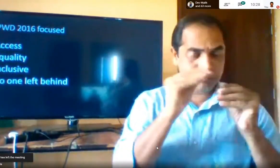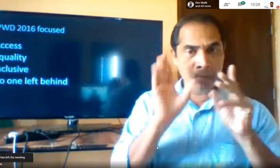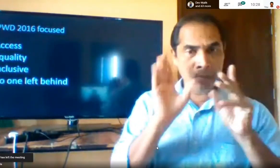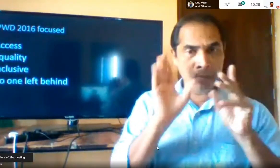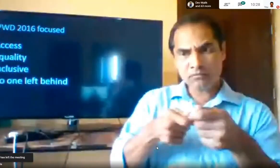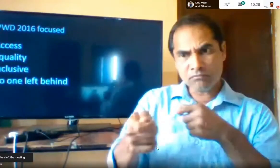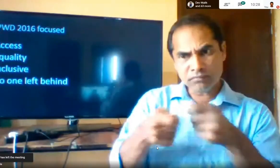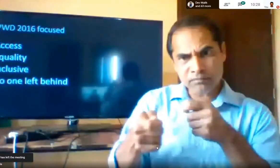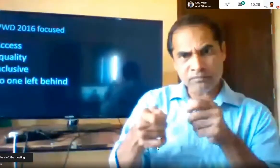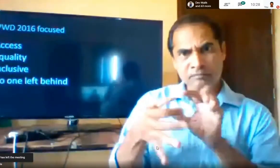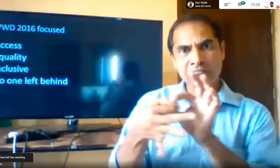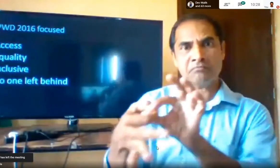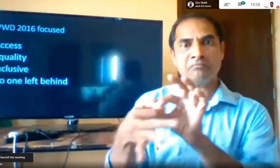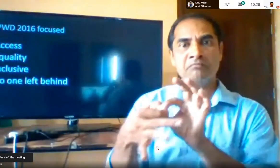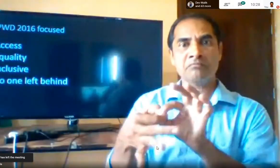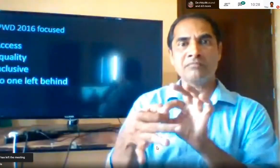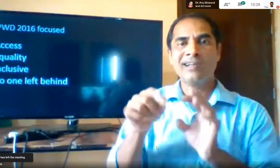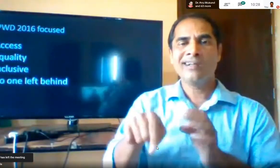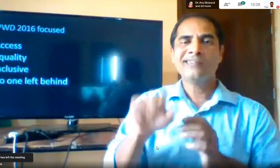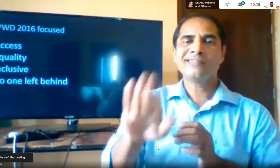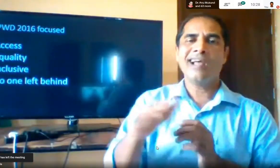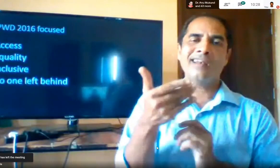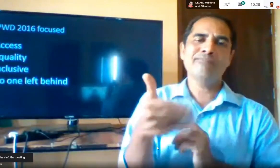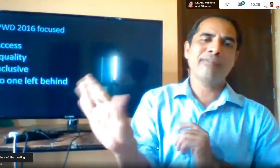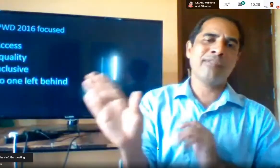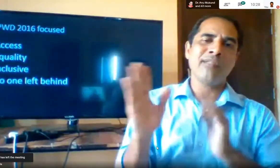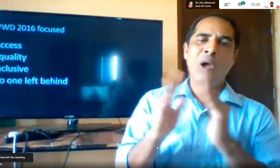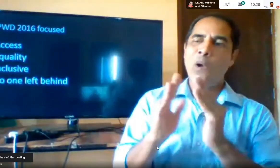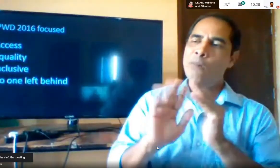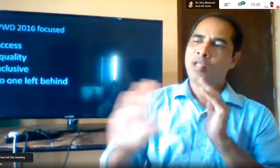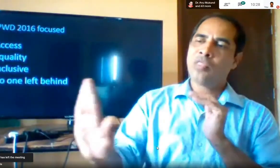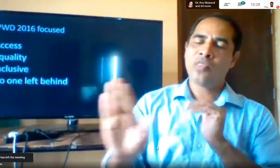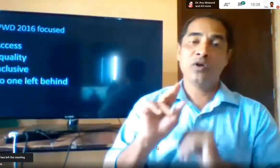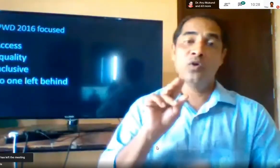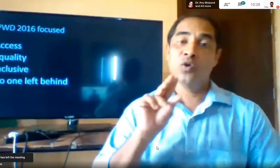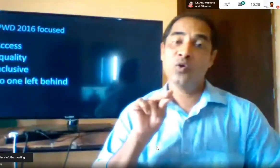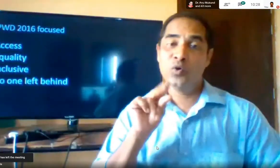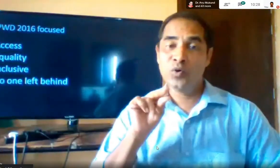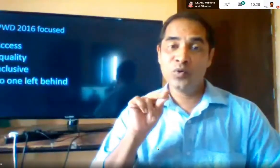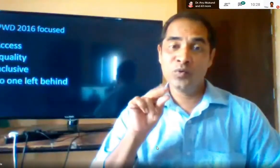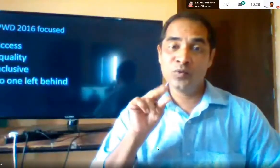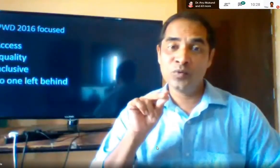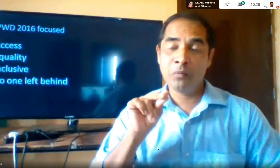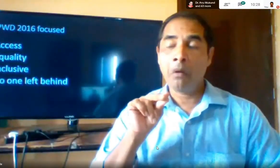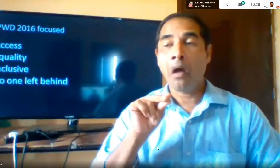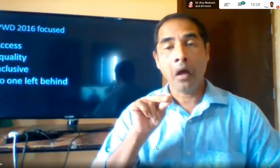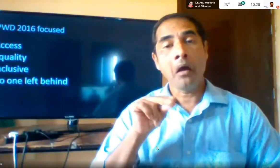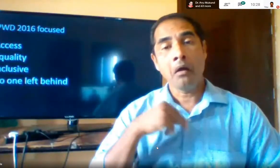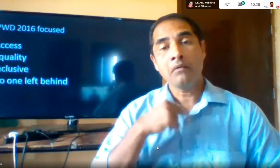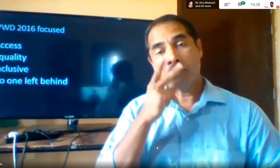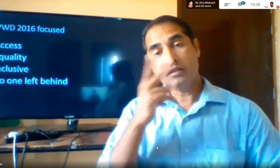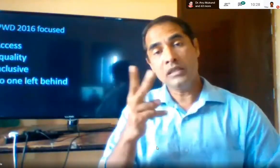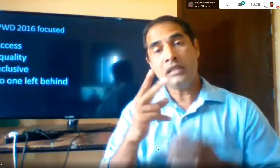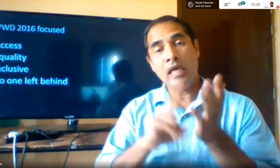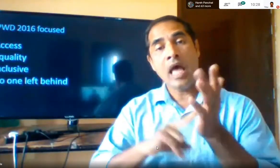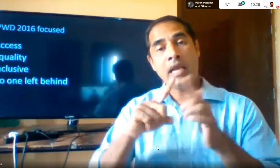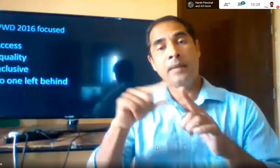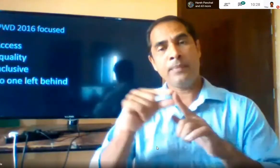but they will be having some skills. So according to that, they will be working. We will not